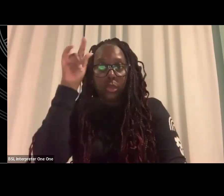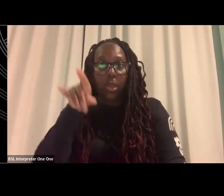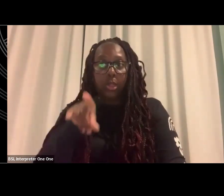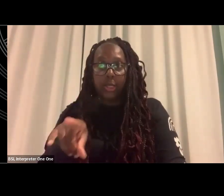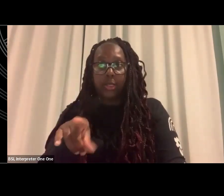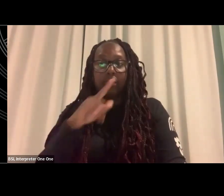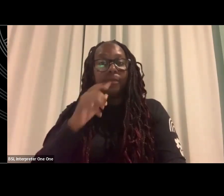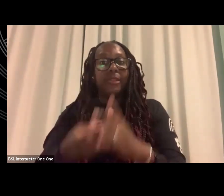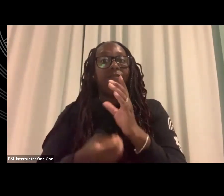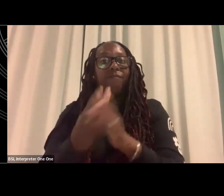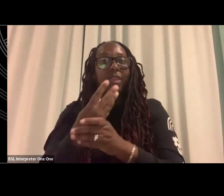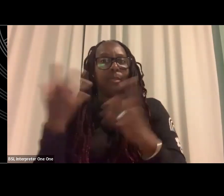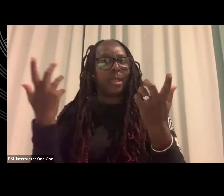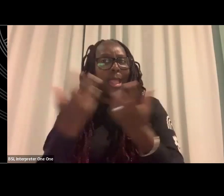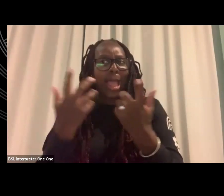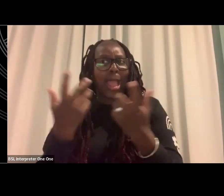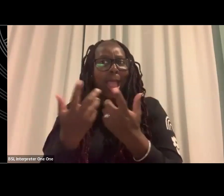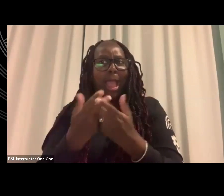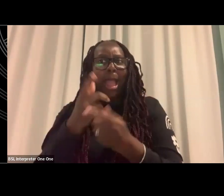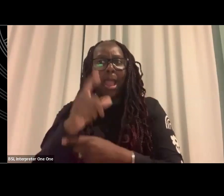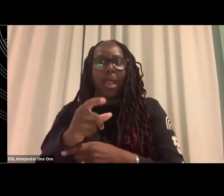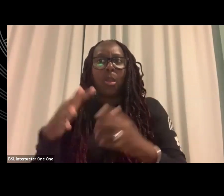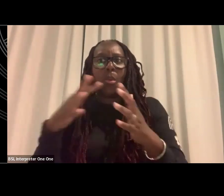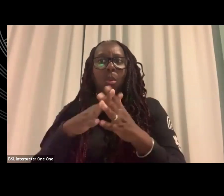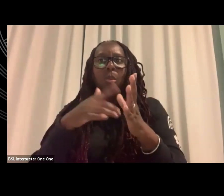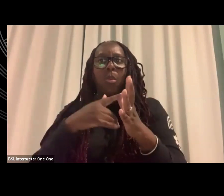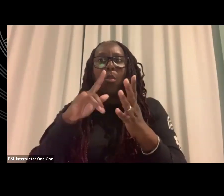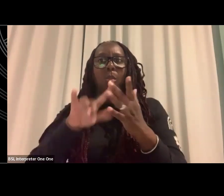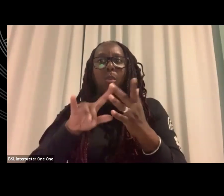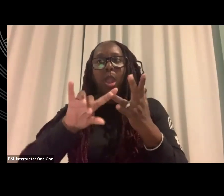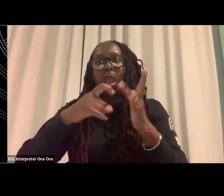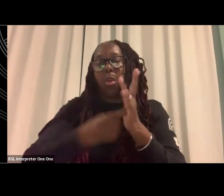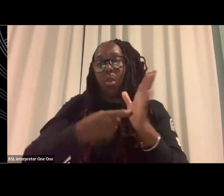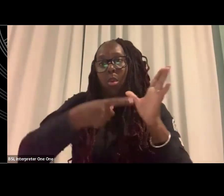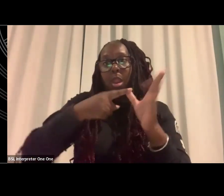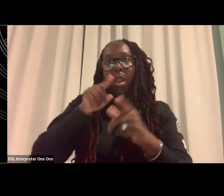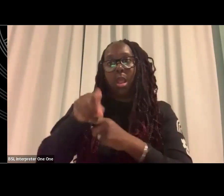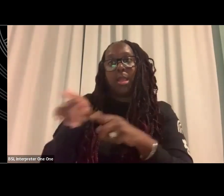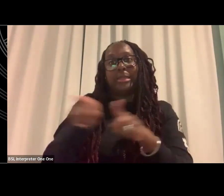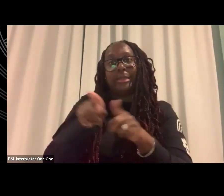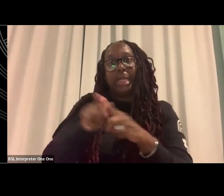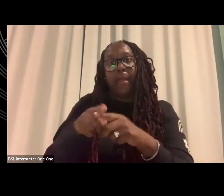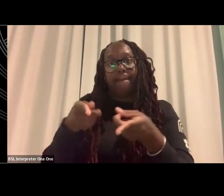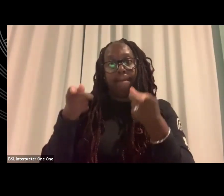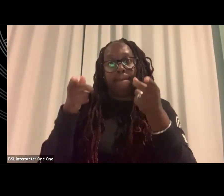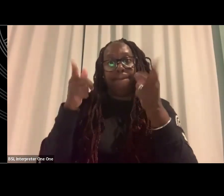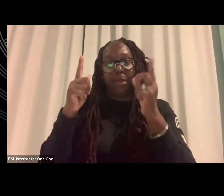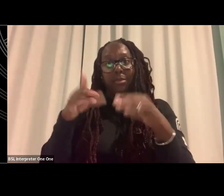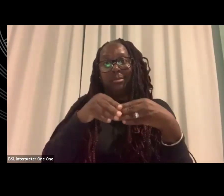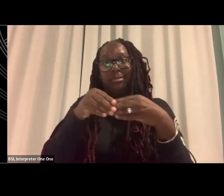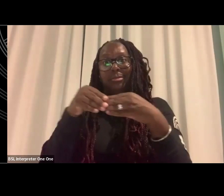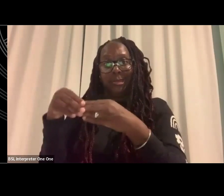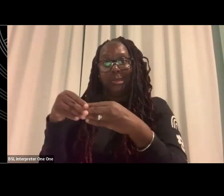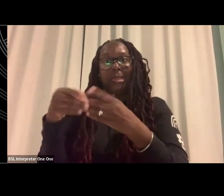the development of Hara Waiora, some of our Indigenous intellectual leaders spent a long